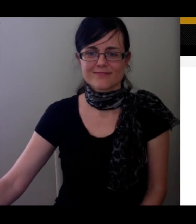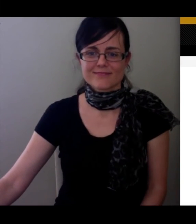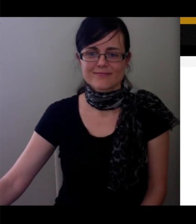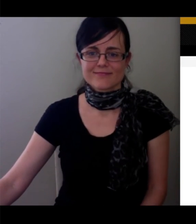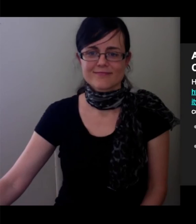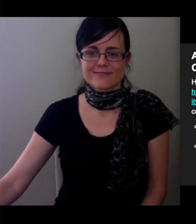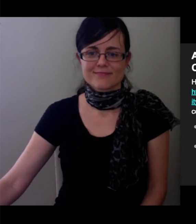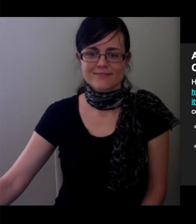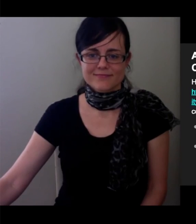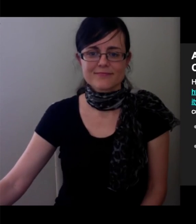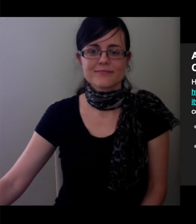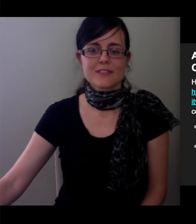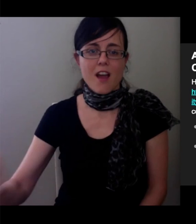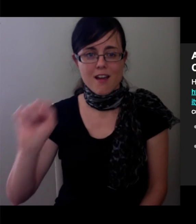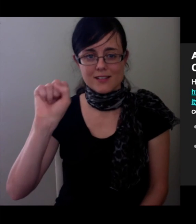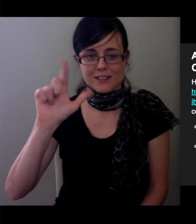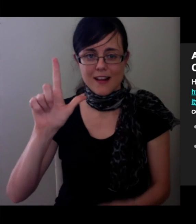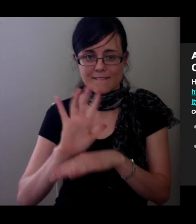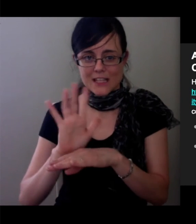This is really nice.